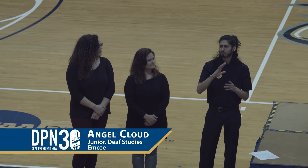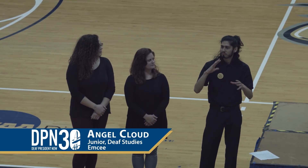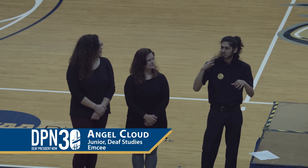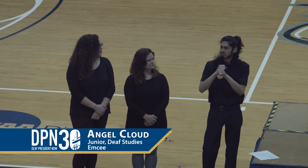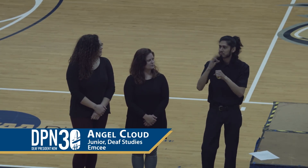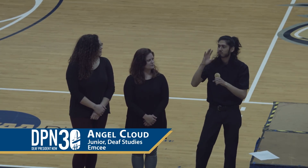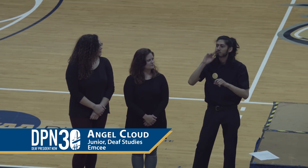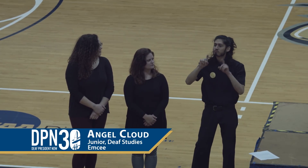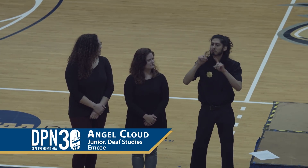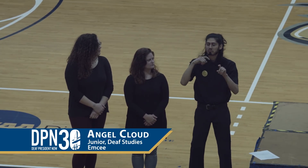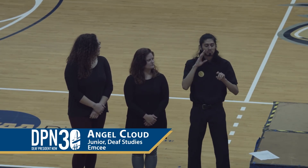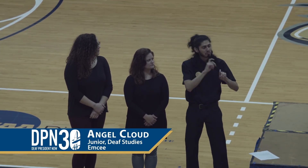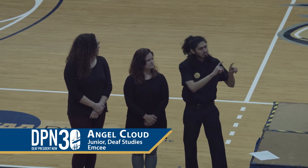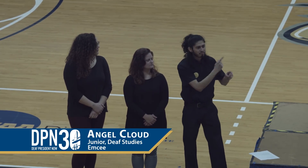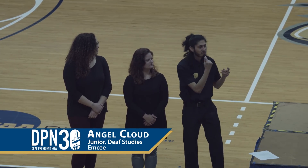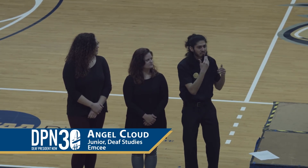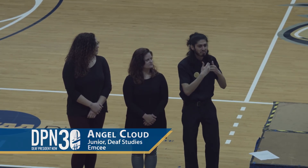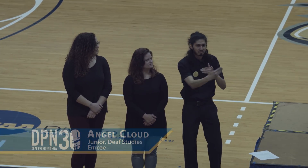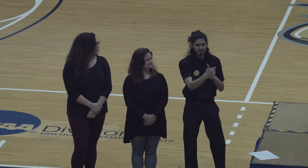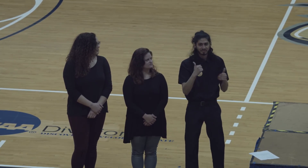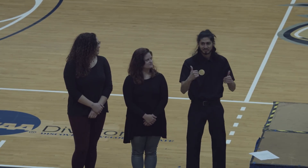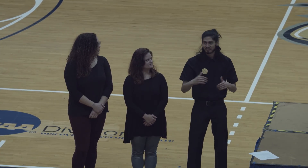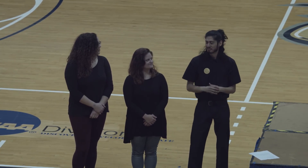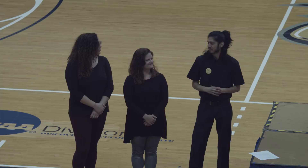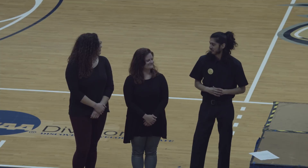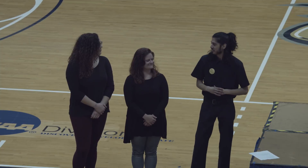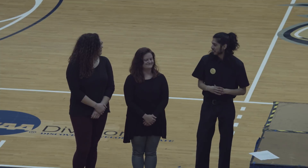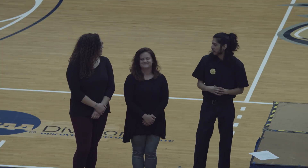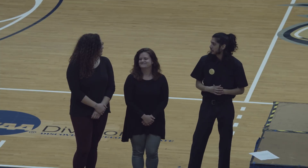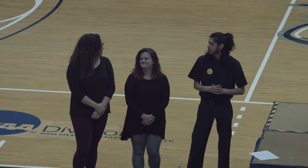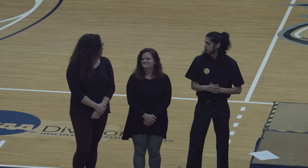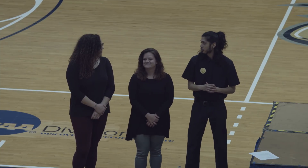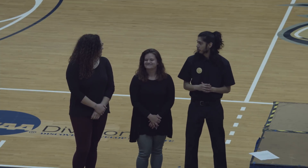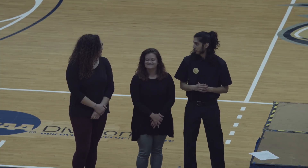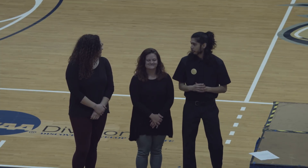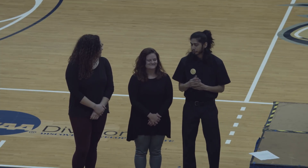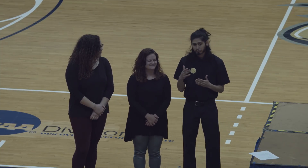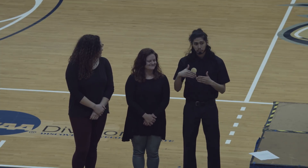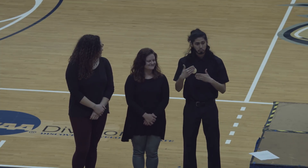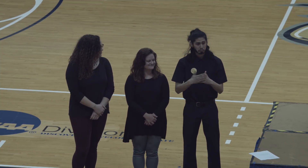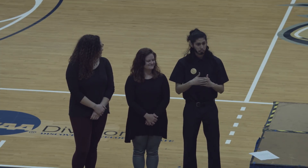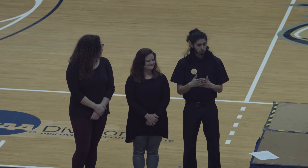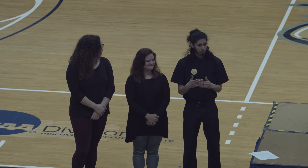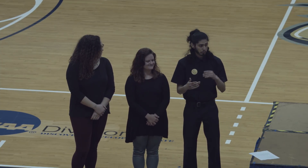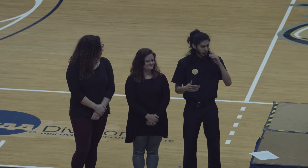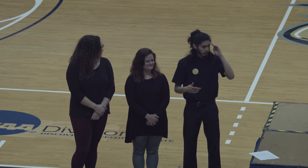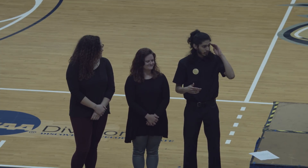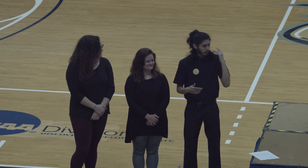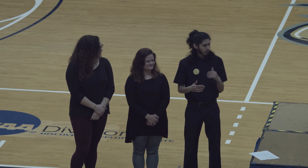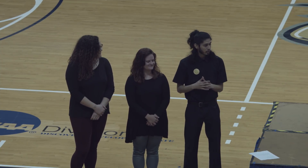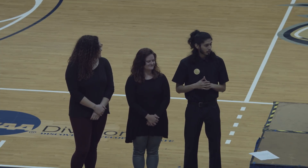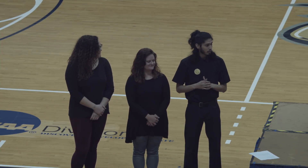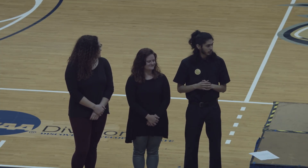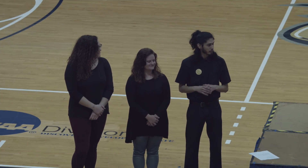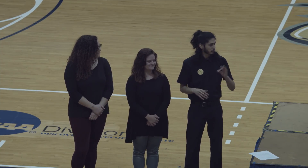of celebration now. And then we'll dive into the questions for our panelists. So, next slide.